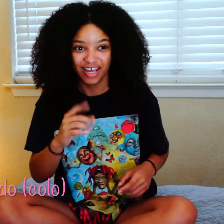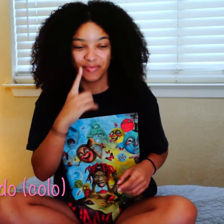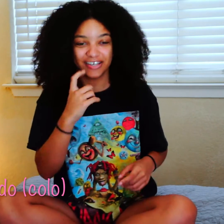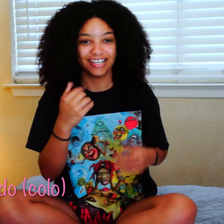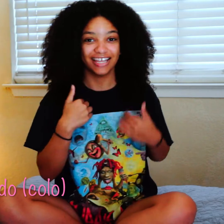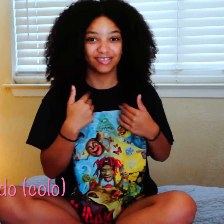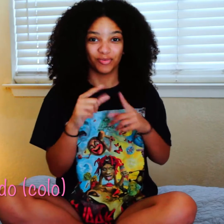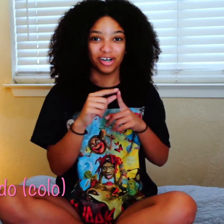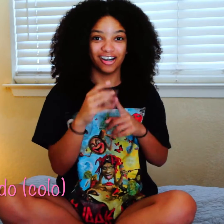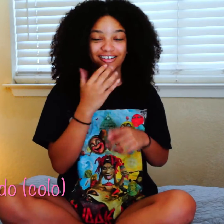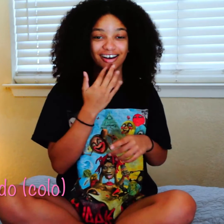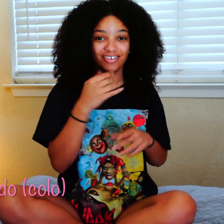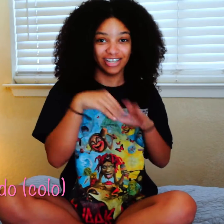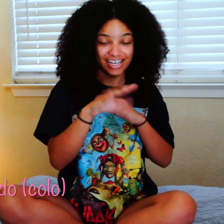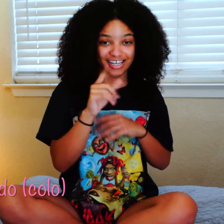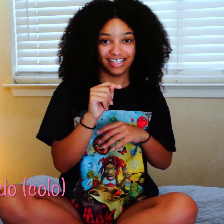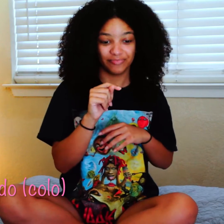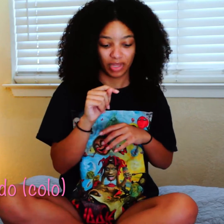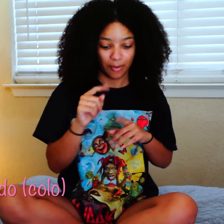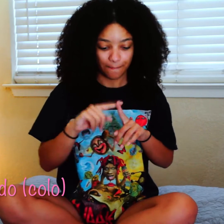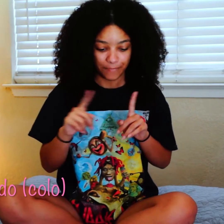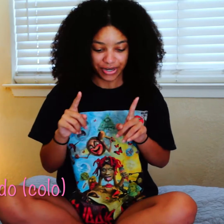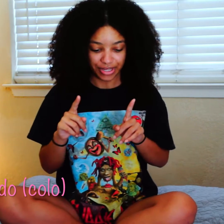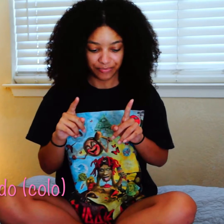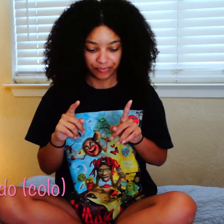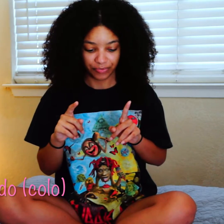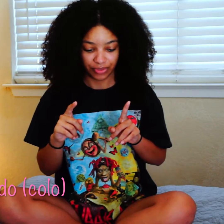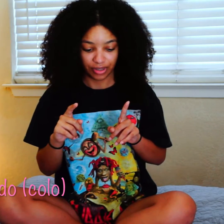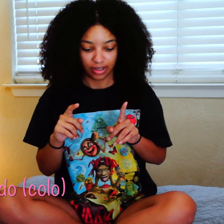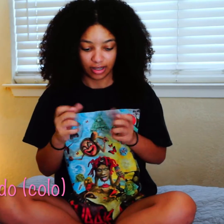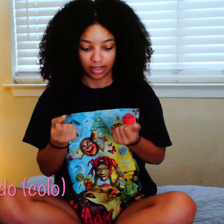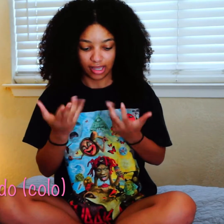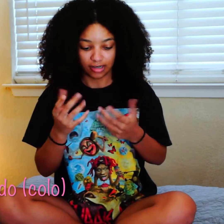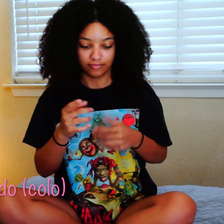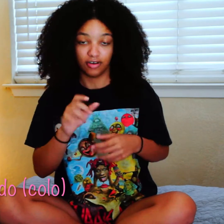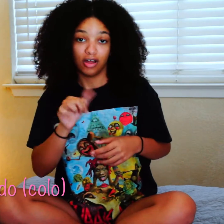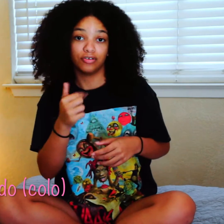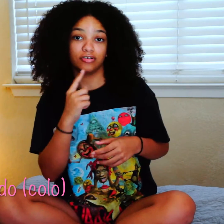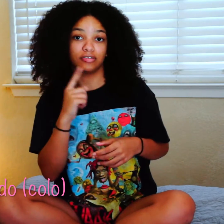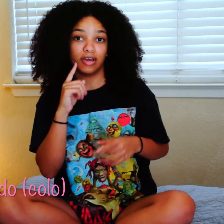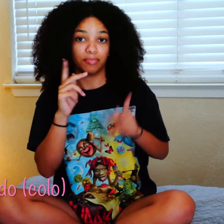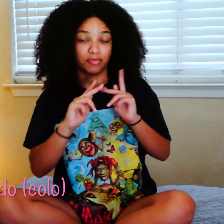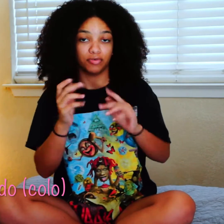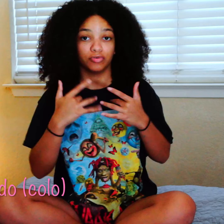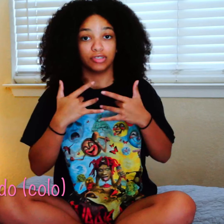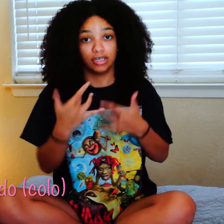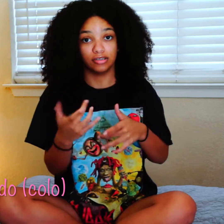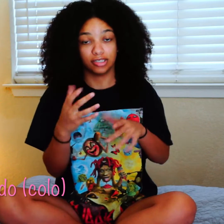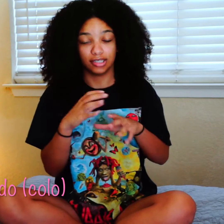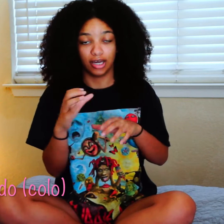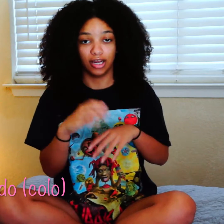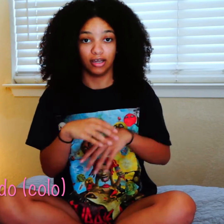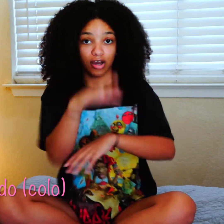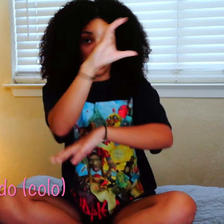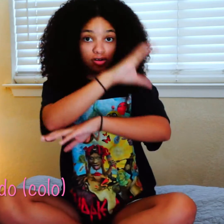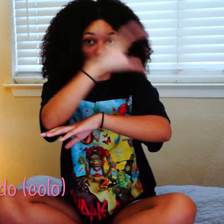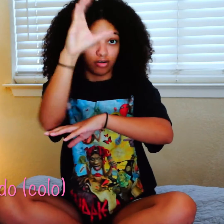because it has the word color in it. But a lot of other deaf people will tend to sign